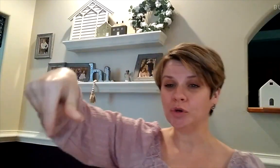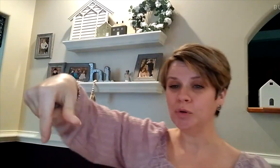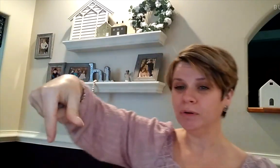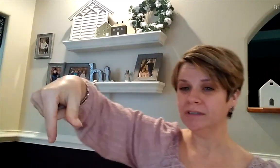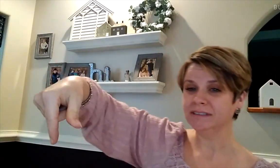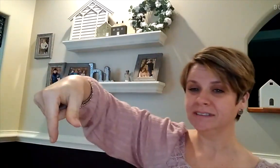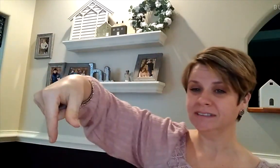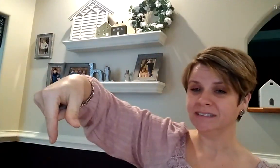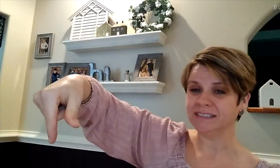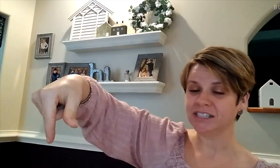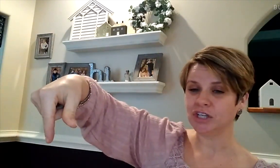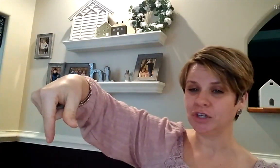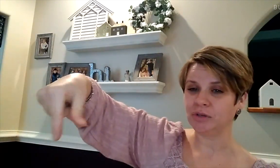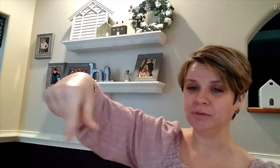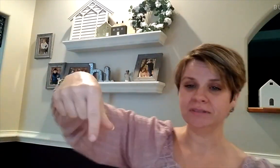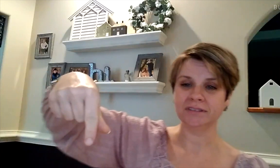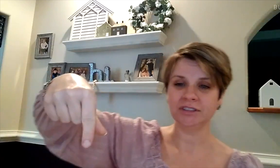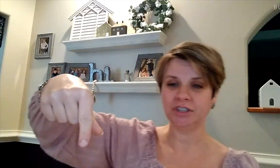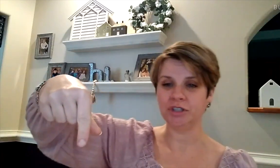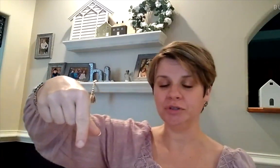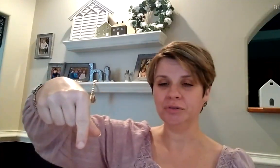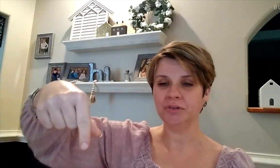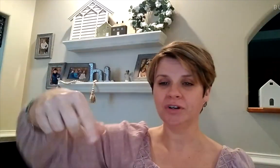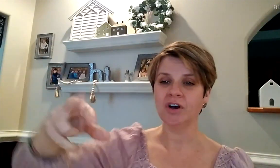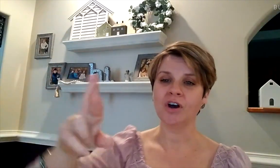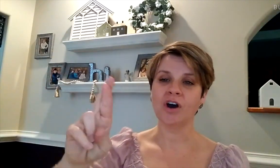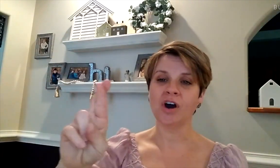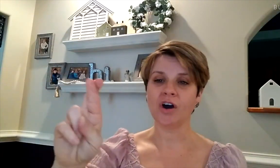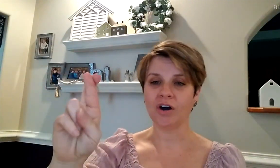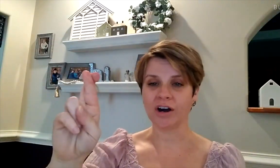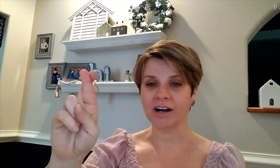Q, this is Q, Q, R,